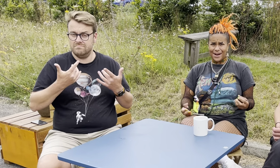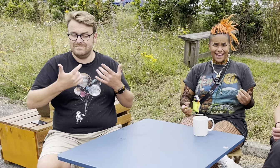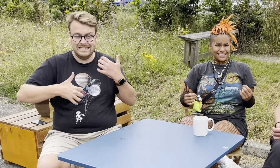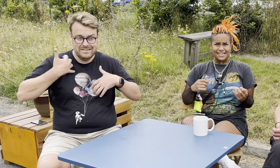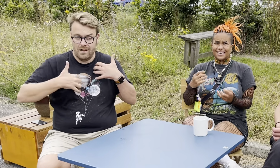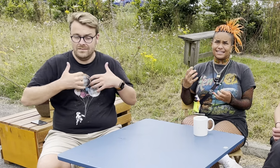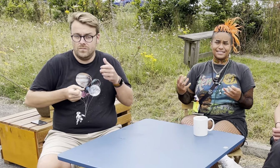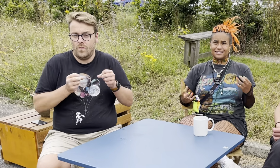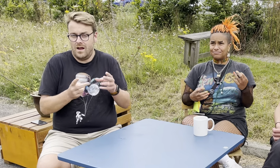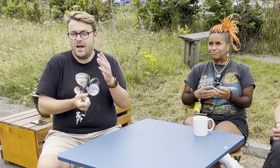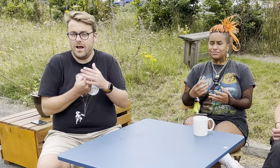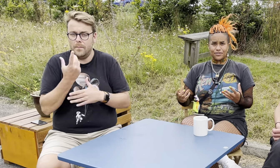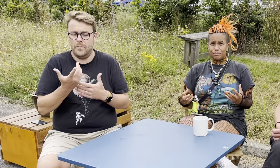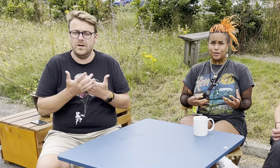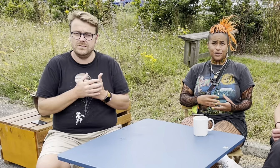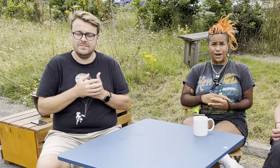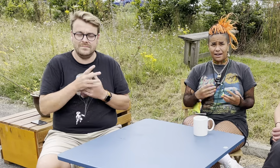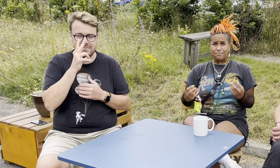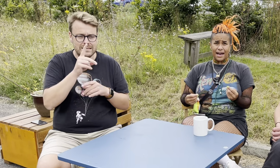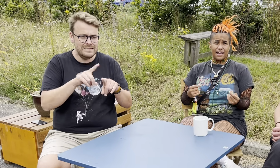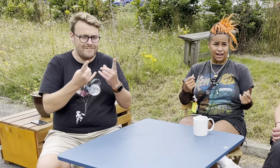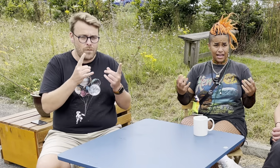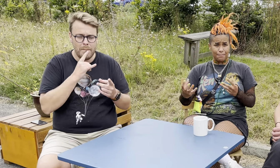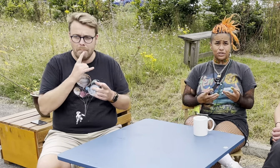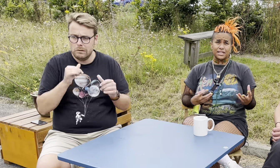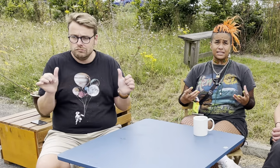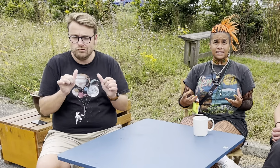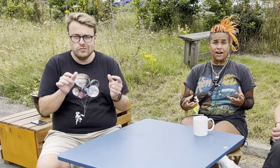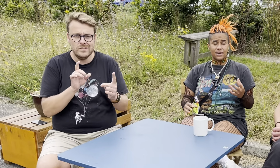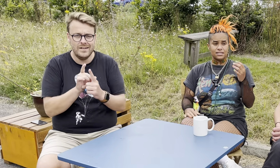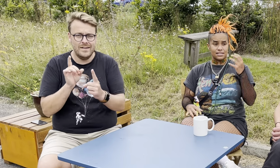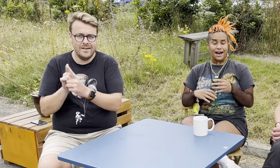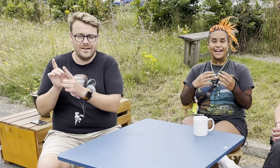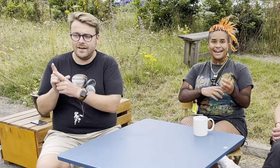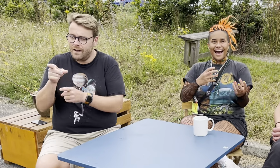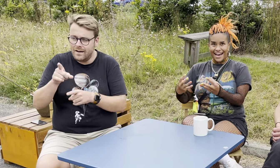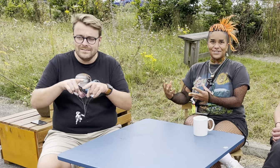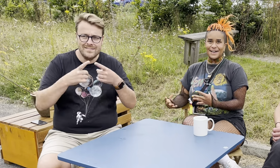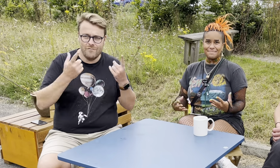way, seeing different people I hadn't met, like embodying these characters that I had already met.